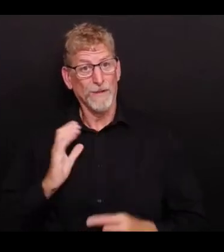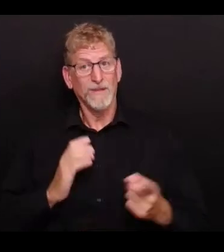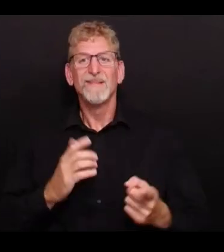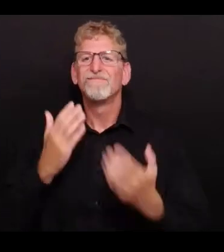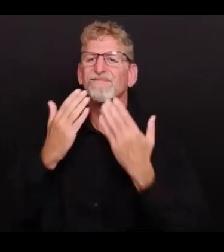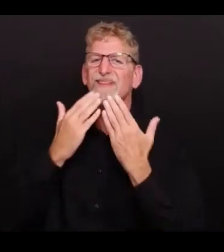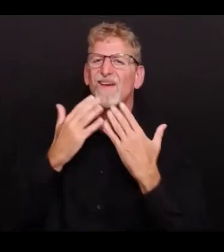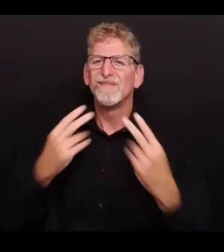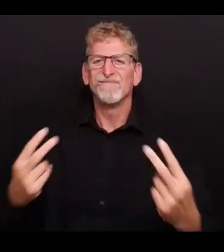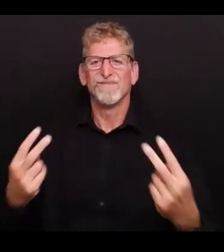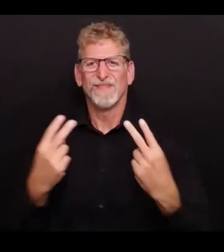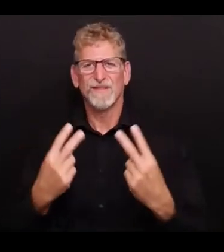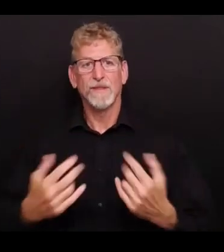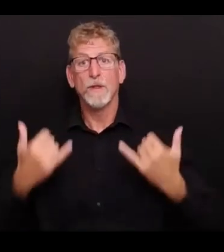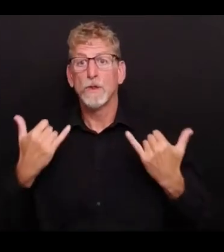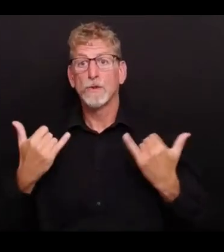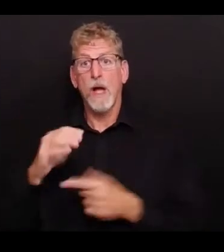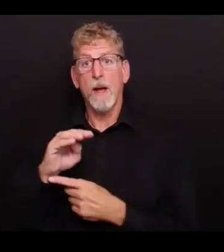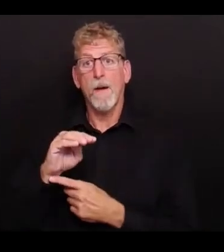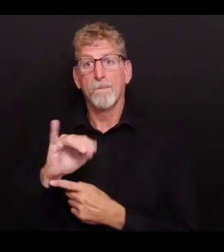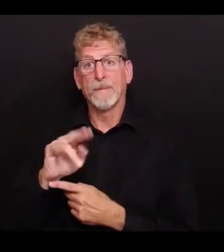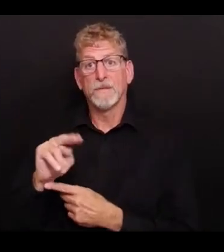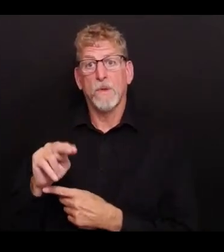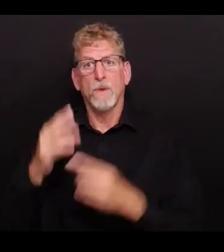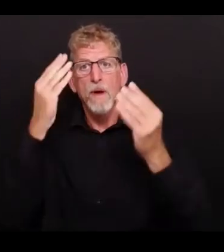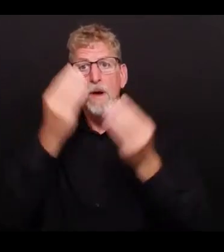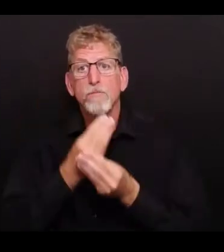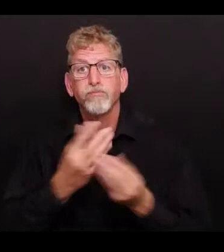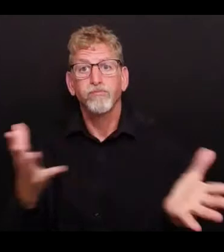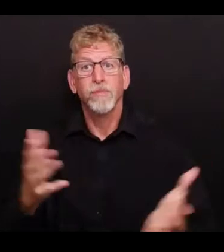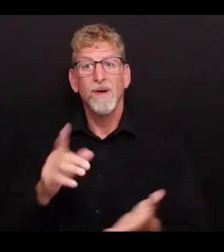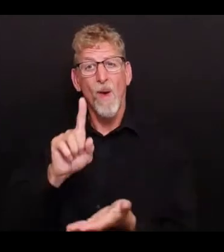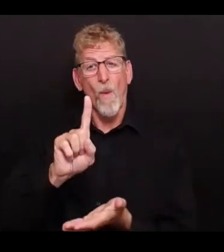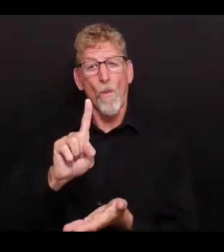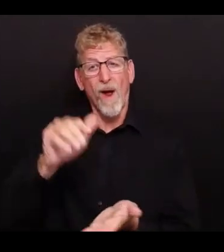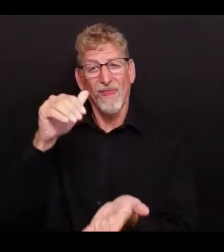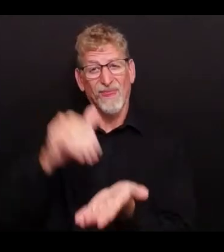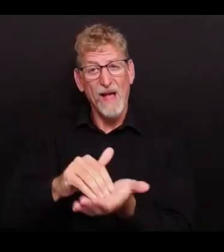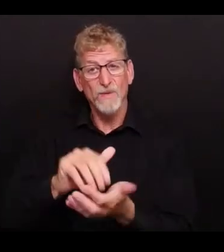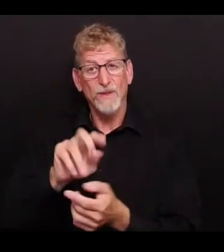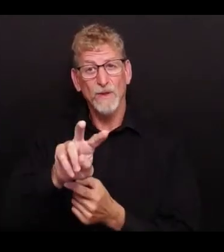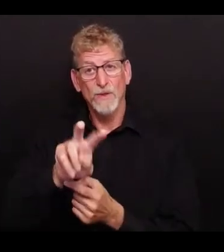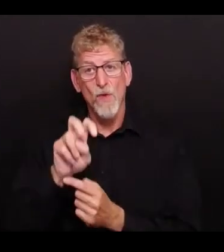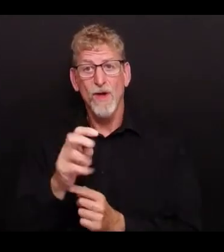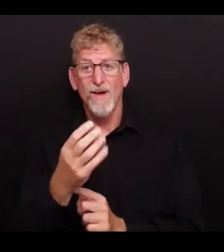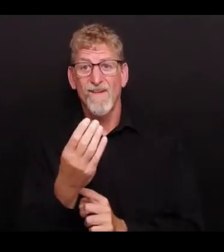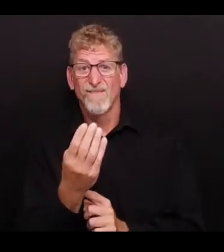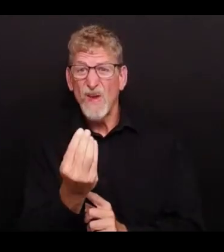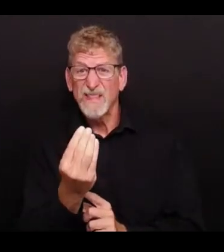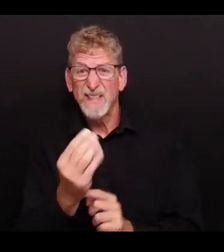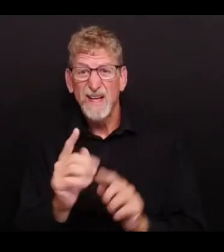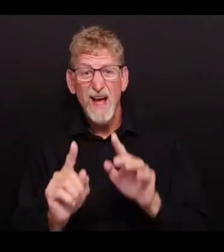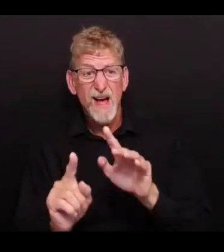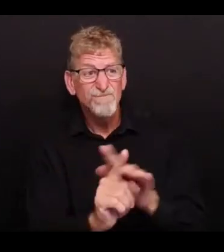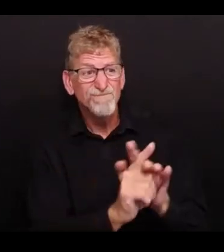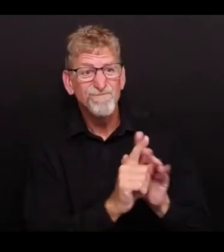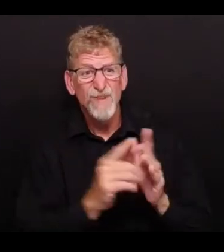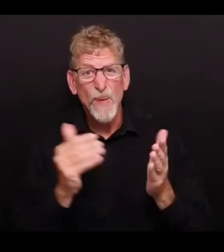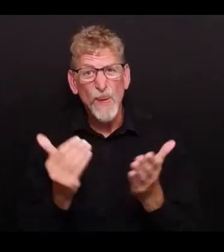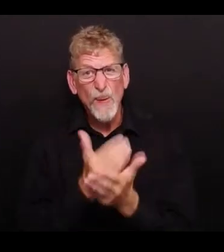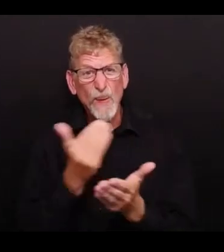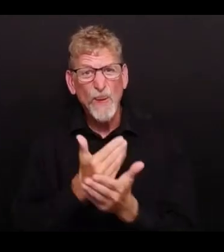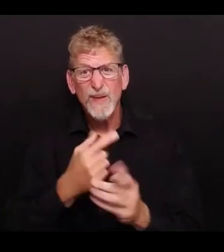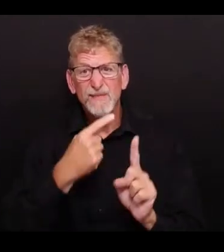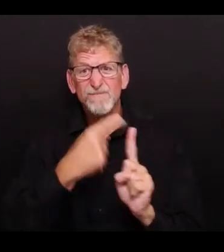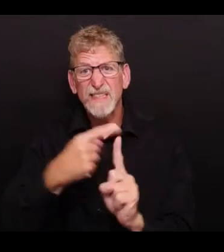is reporting an additional 1,215 new cases of COVID-19 and unfortunately 9 additional